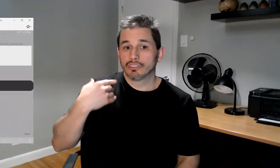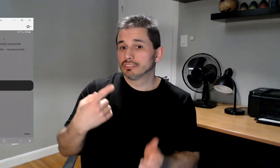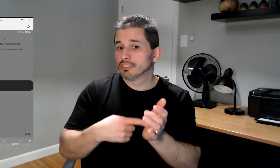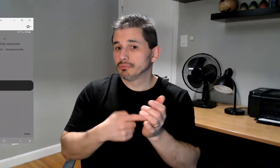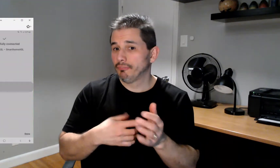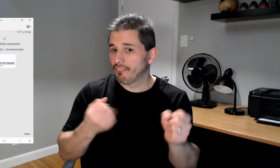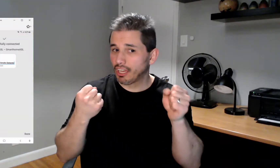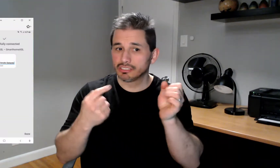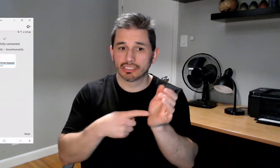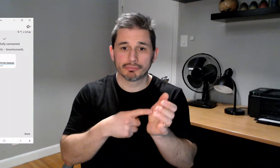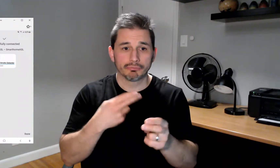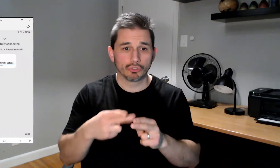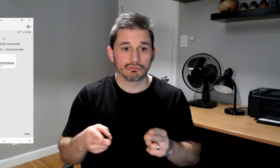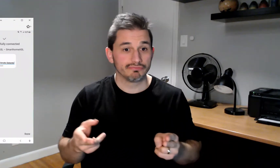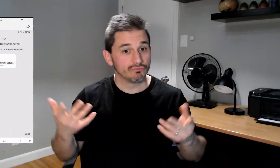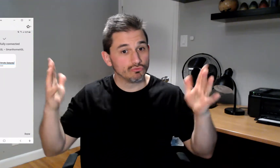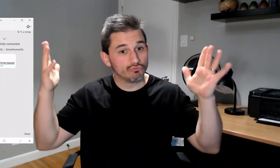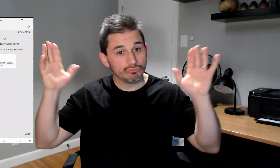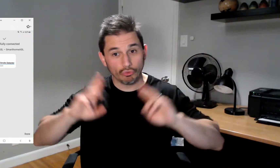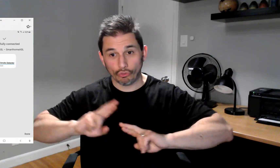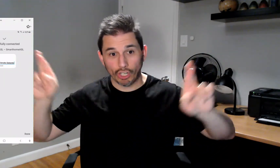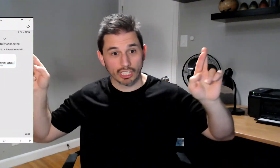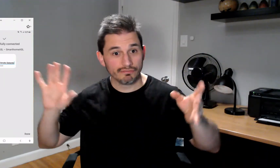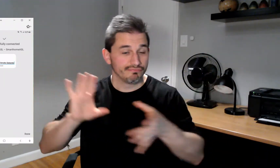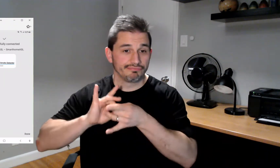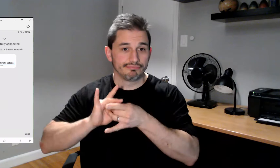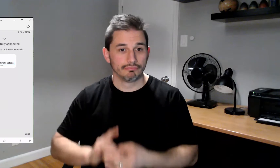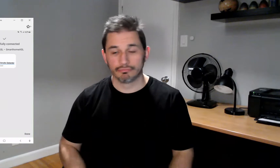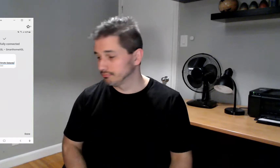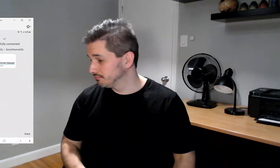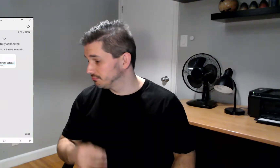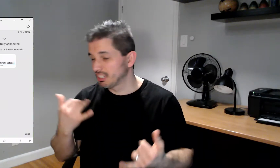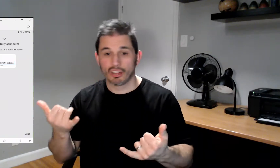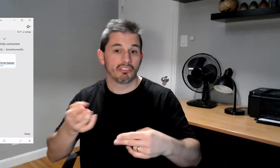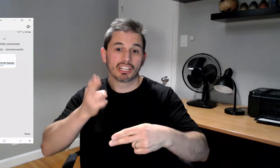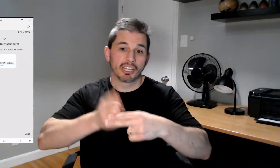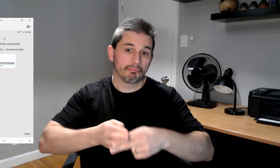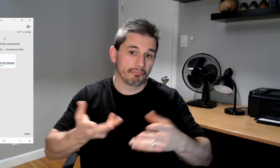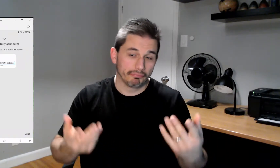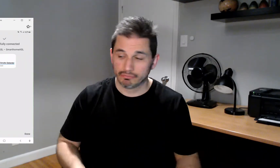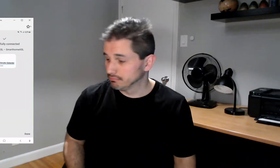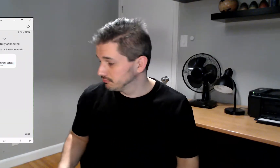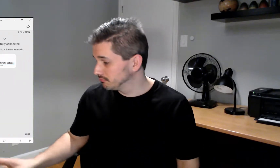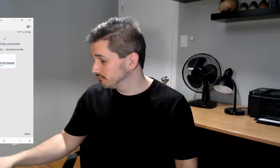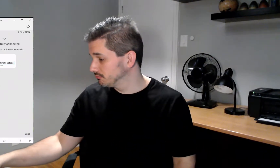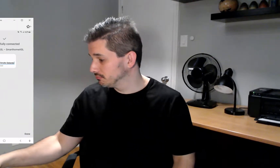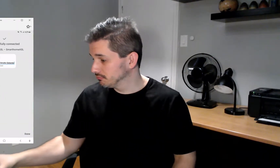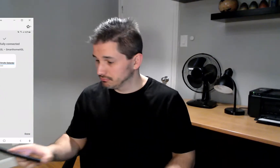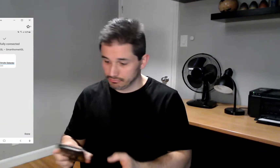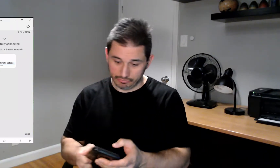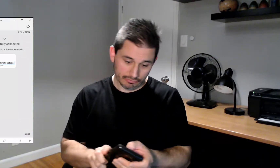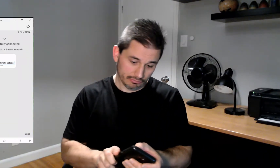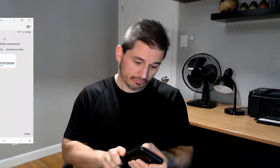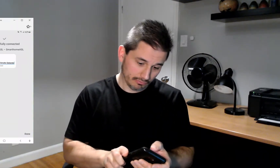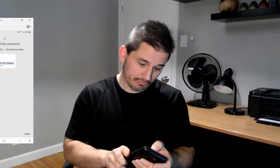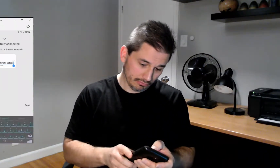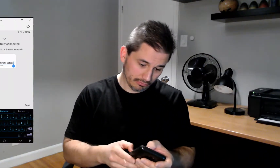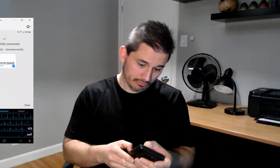And like I said before, it depends on the day. Sometimes it's faster, sometimes it's slower. And now it's ready to go. And I can name it